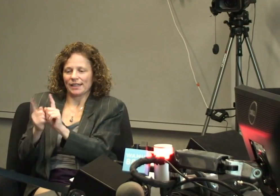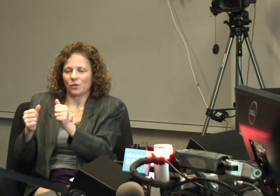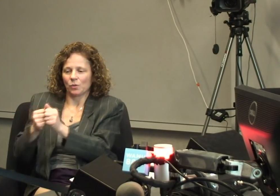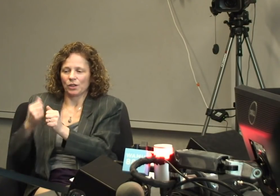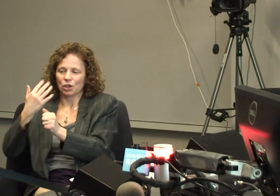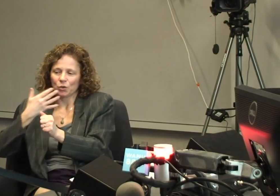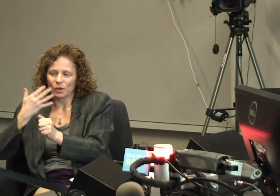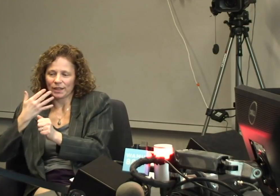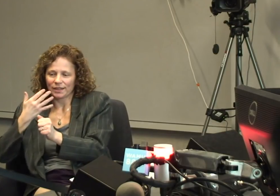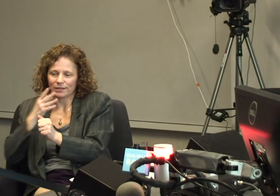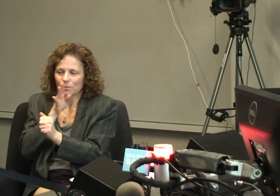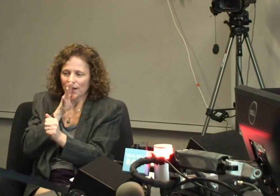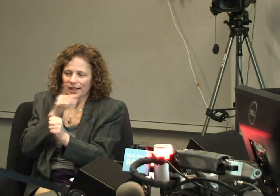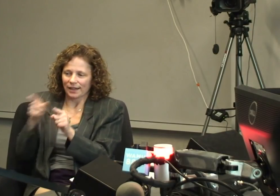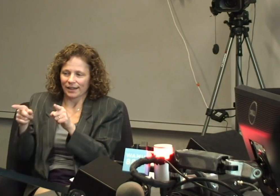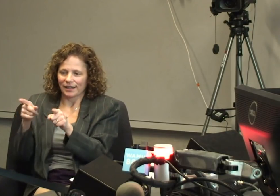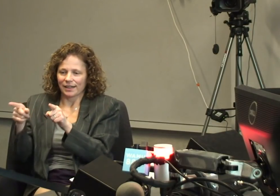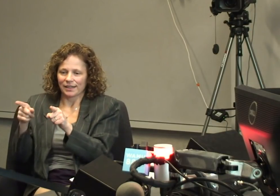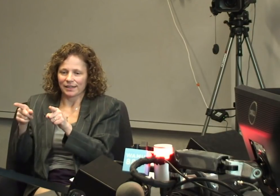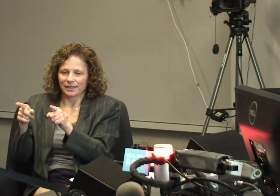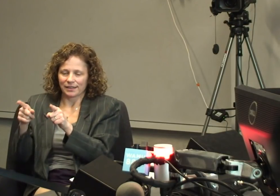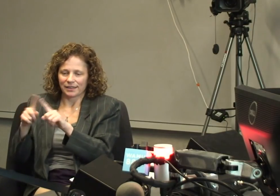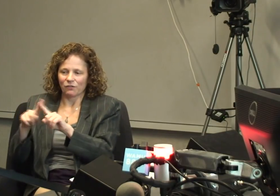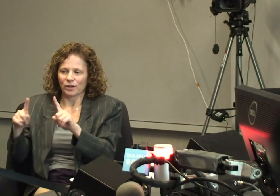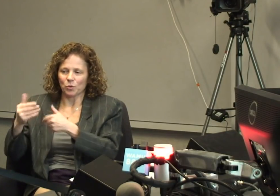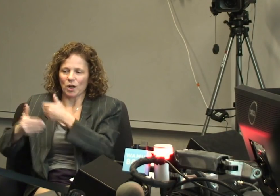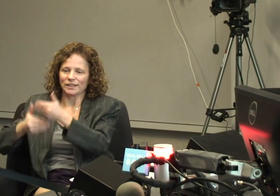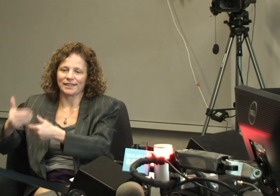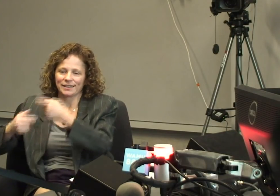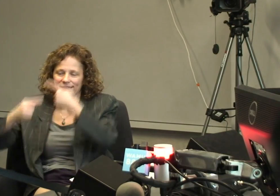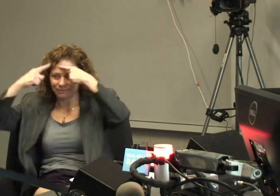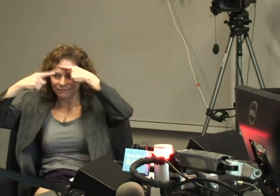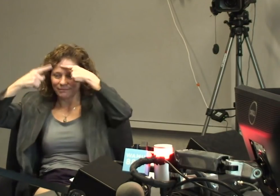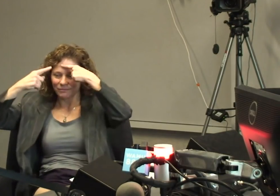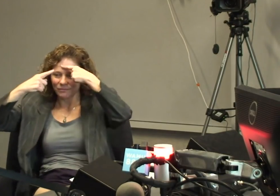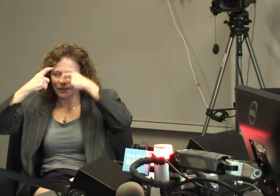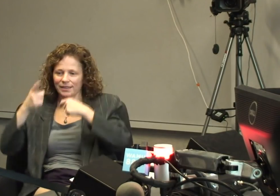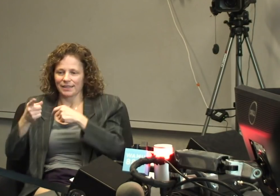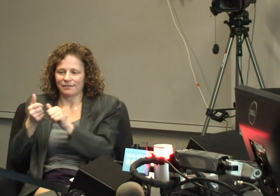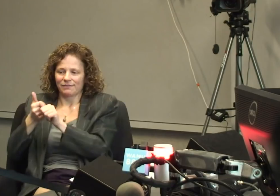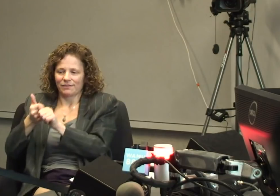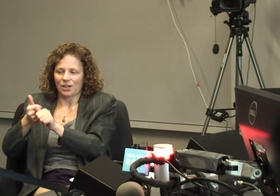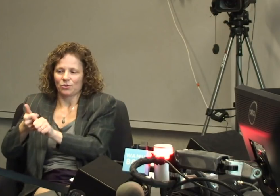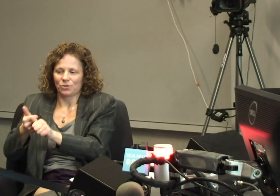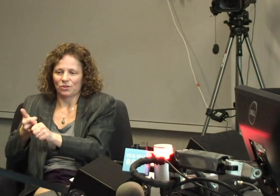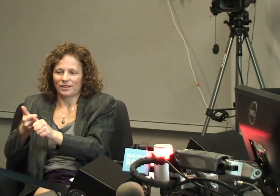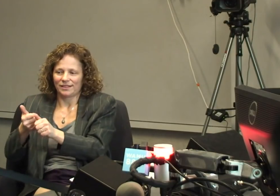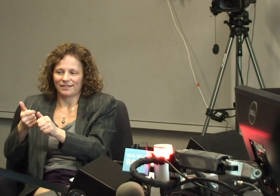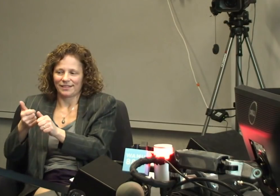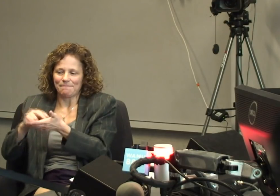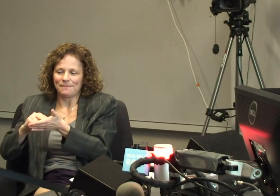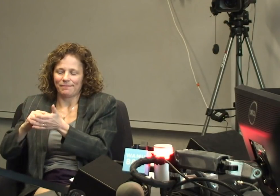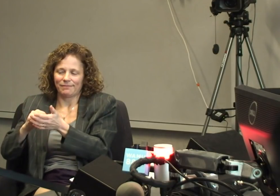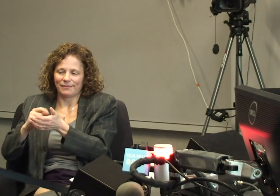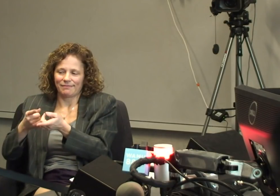When you're working with someone who's translating from Cued Speech to a Spoken language, a very different process that takes place in your brain because you're processing